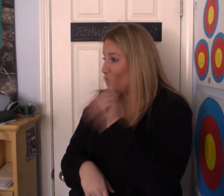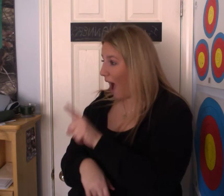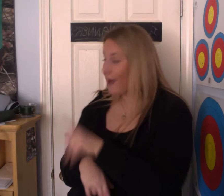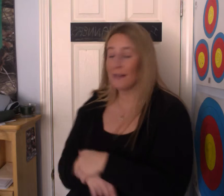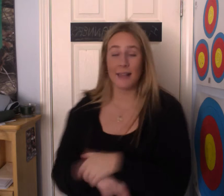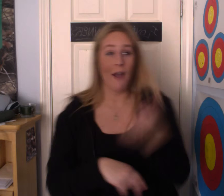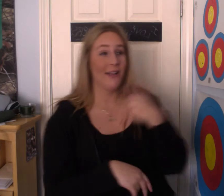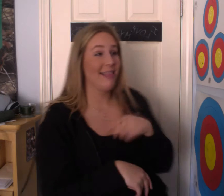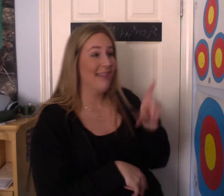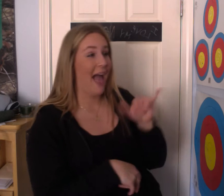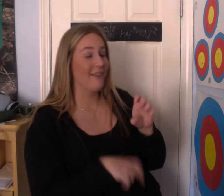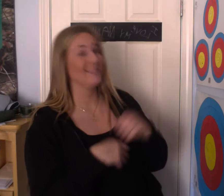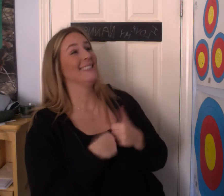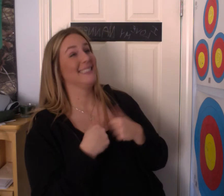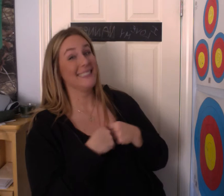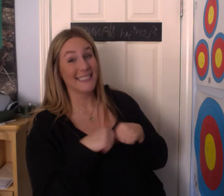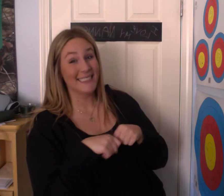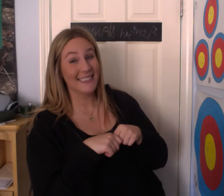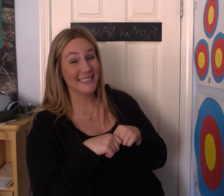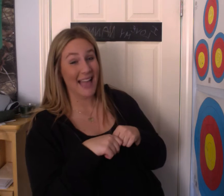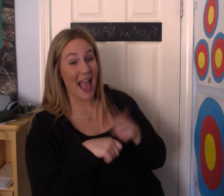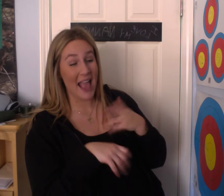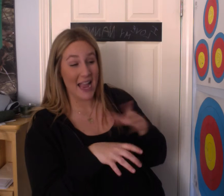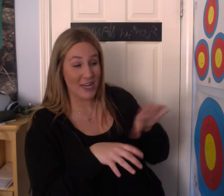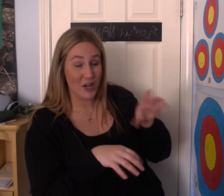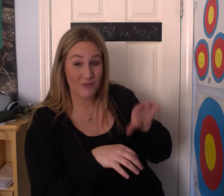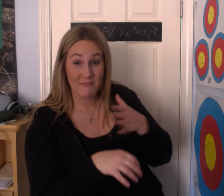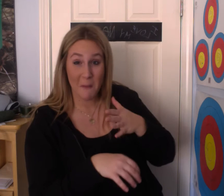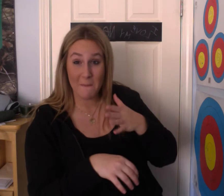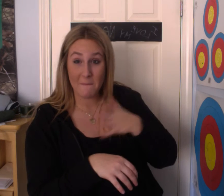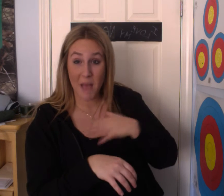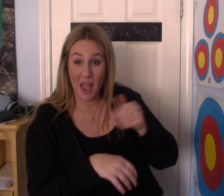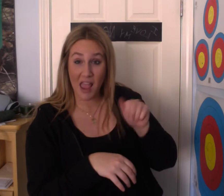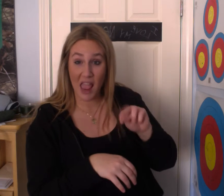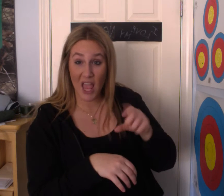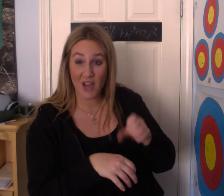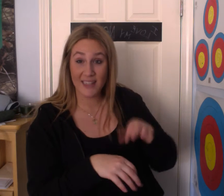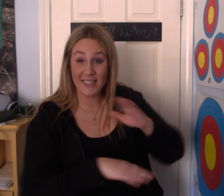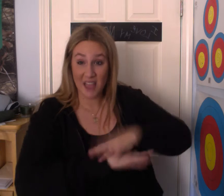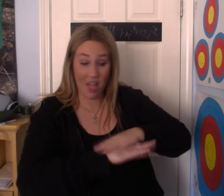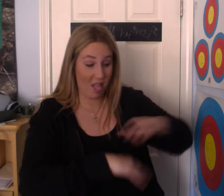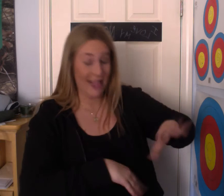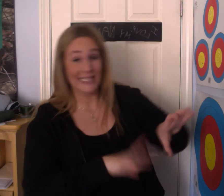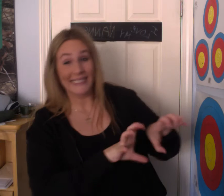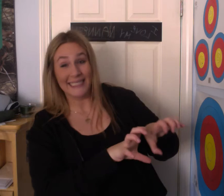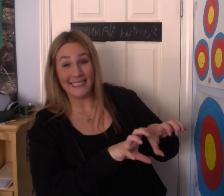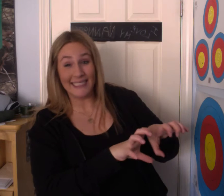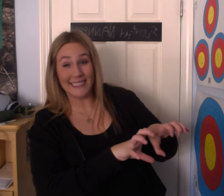and we were live, right? So I had to grip onto the anchor's desk so that I wouldn't roll off the screen during the